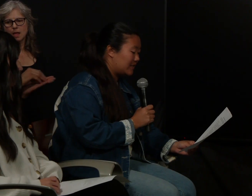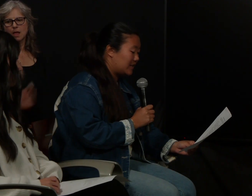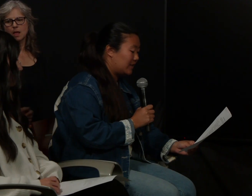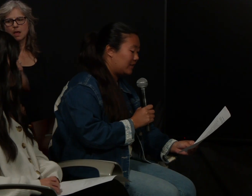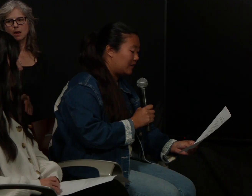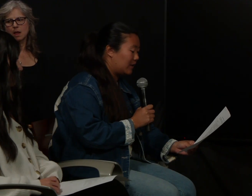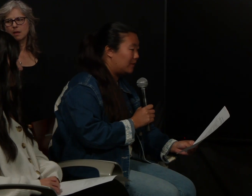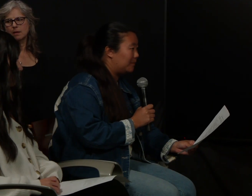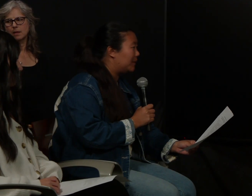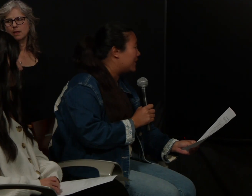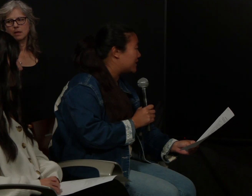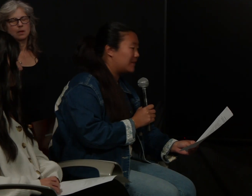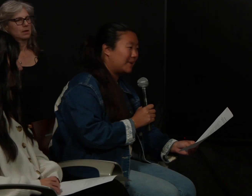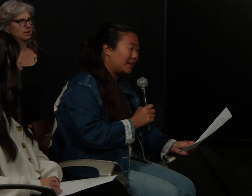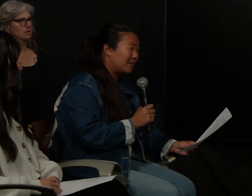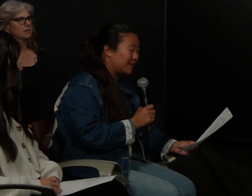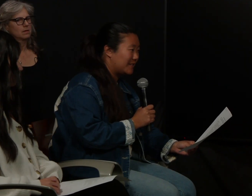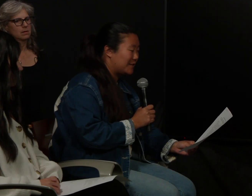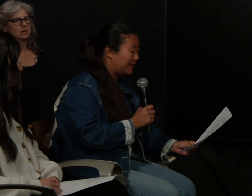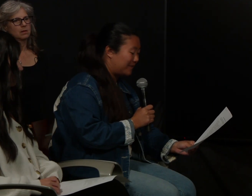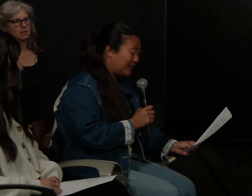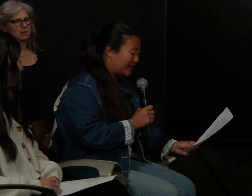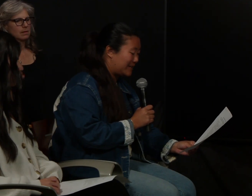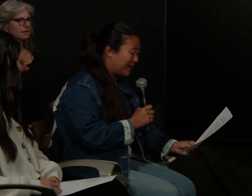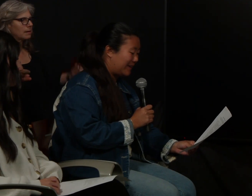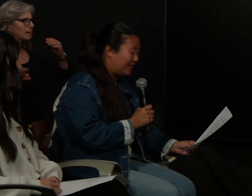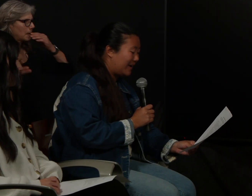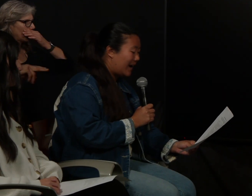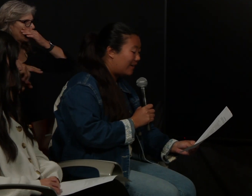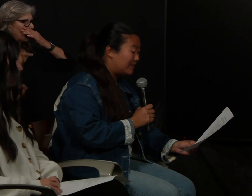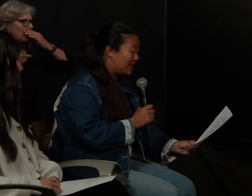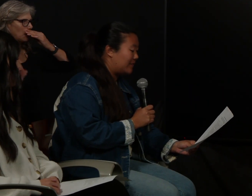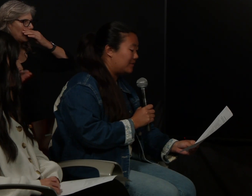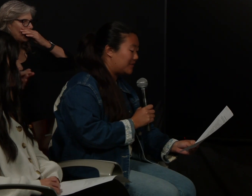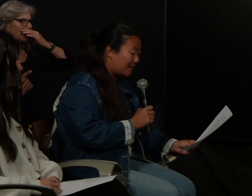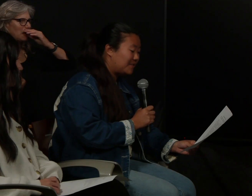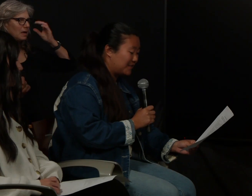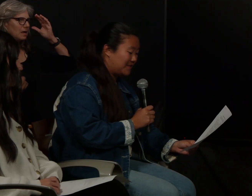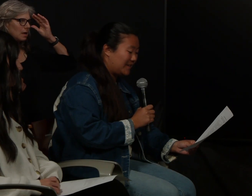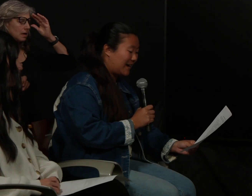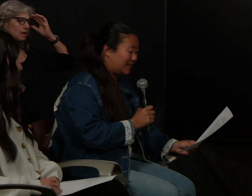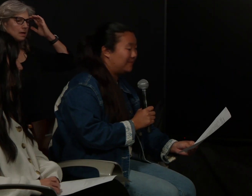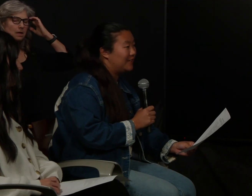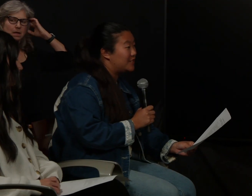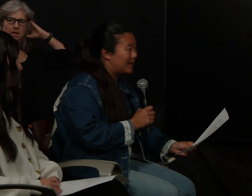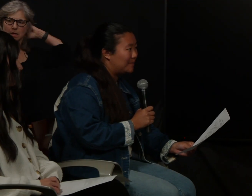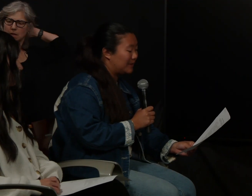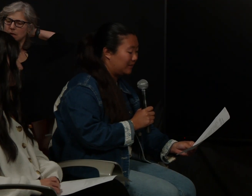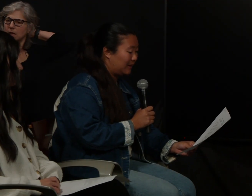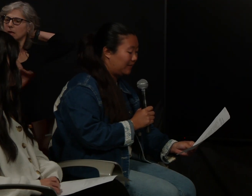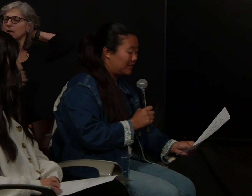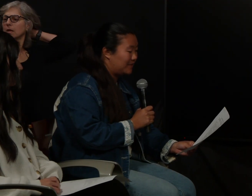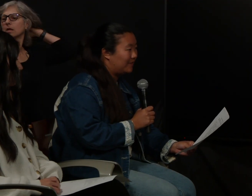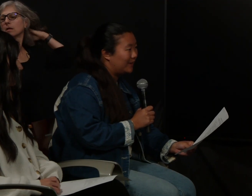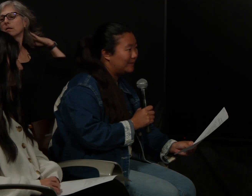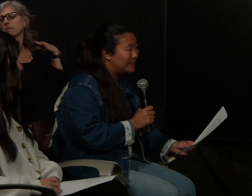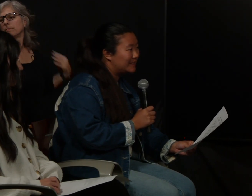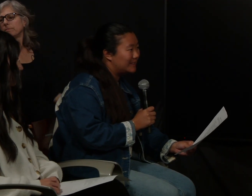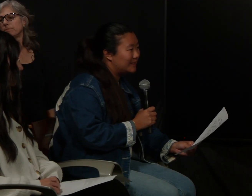curious, and you mentioned a bit in your research, but if you could expand of how deaf children actively shape their language environments